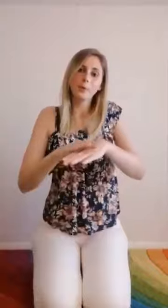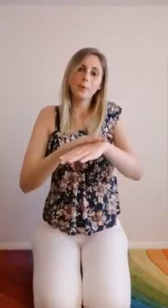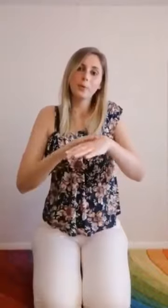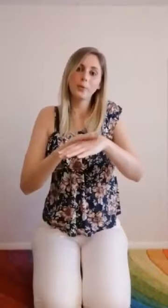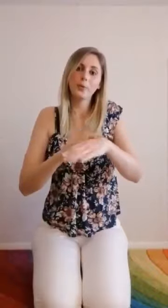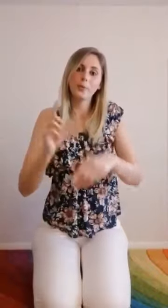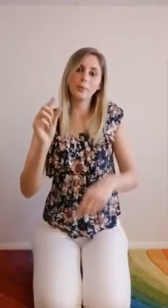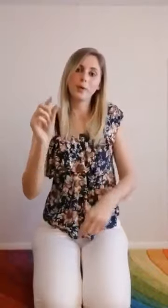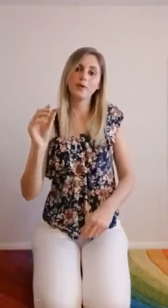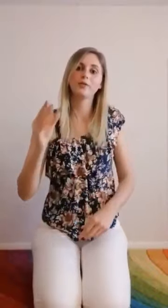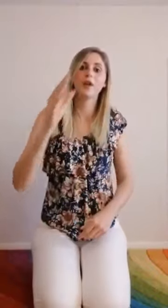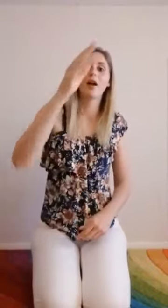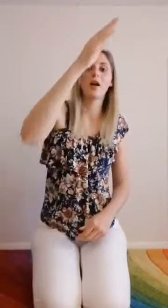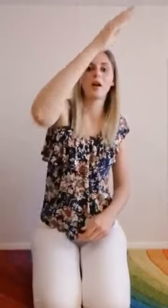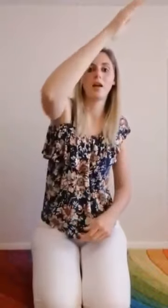Bluebirds fly